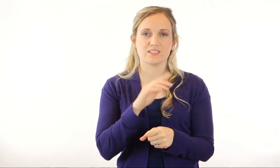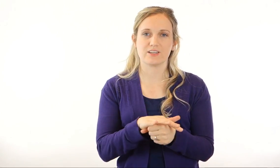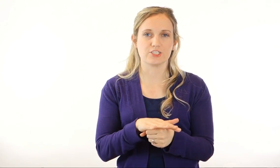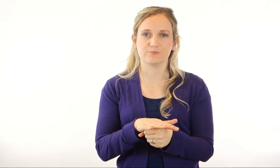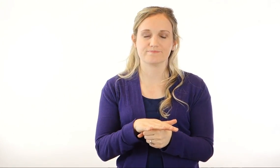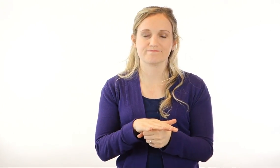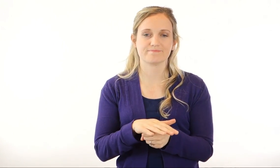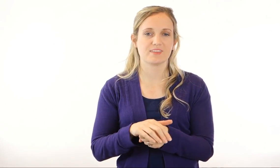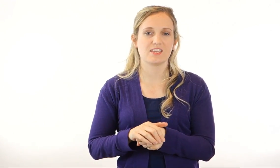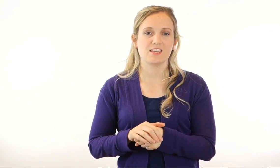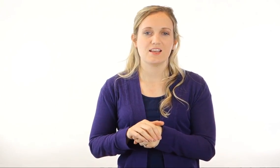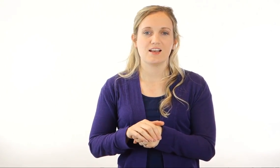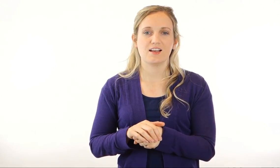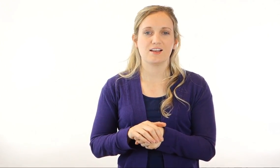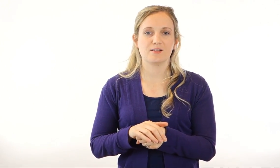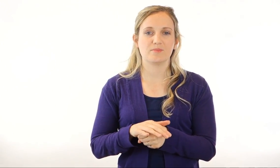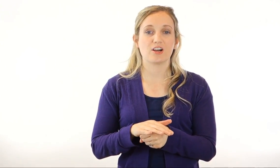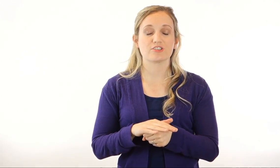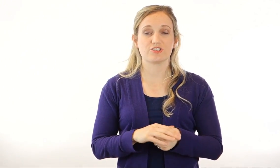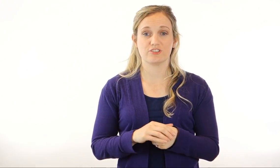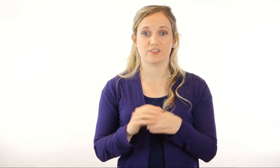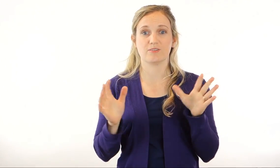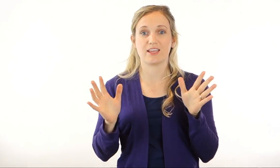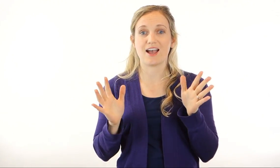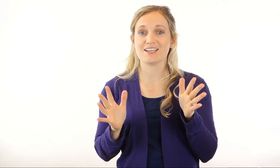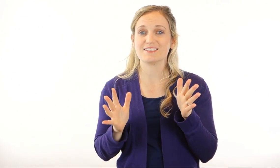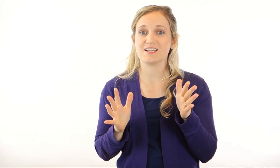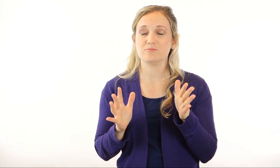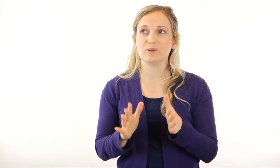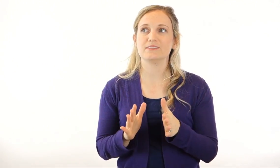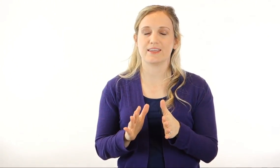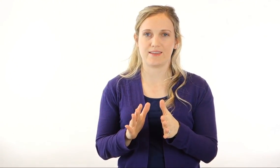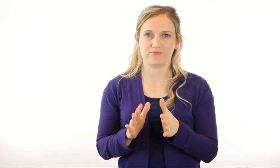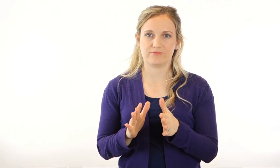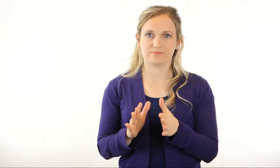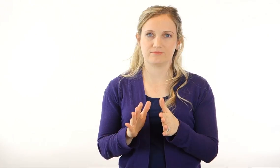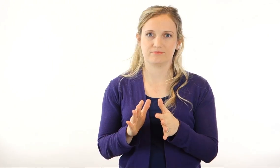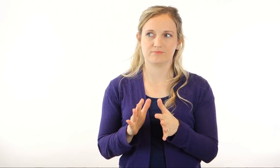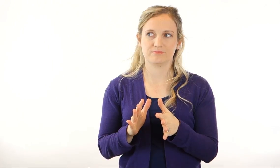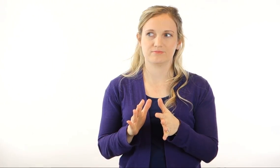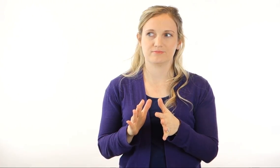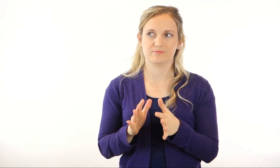that's fine too. Are sure. Okay, I sign will give.